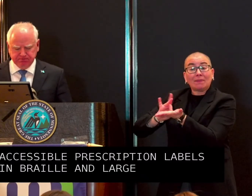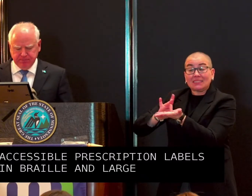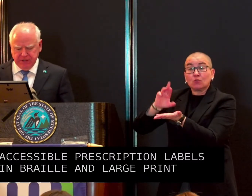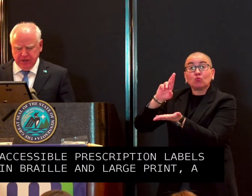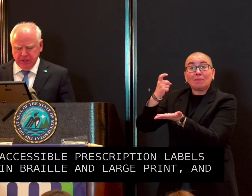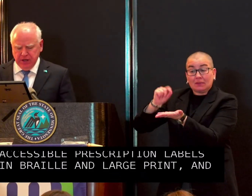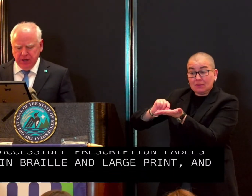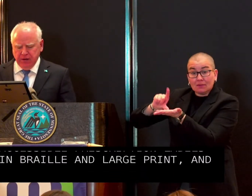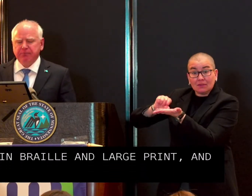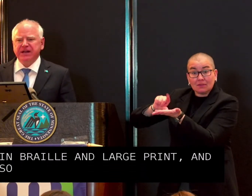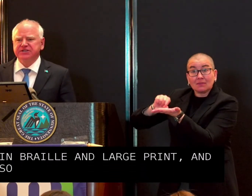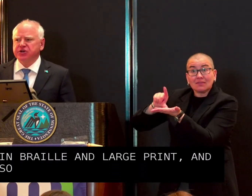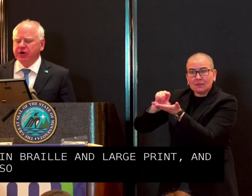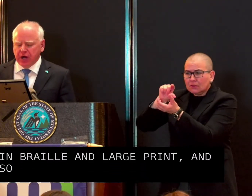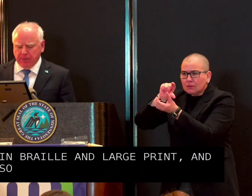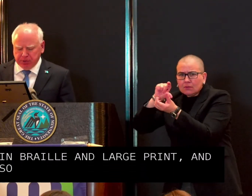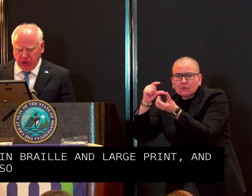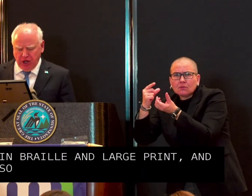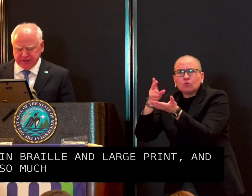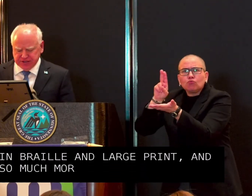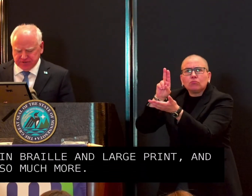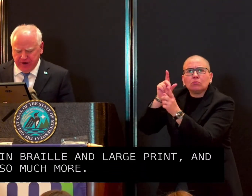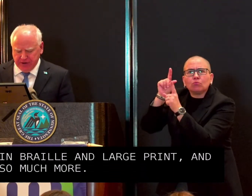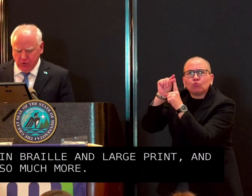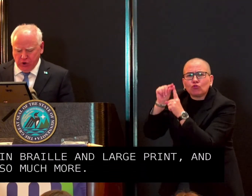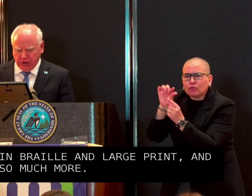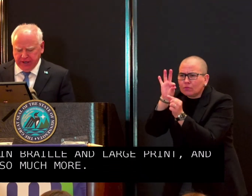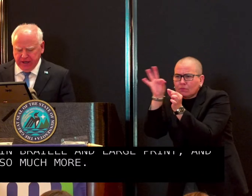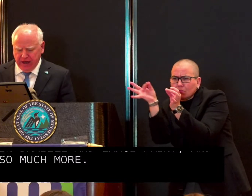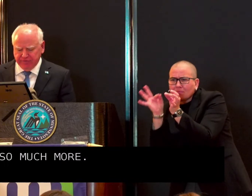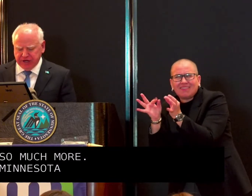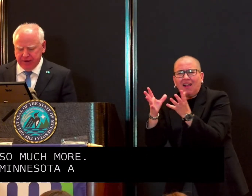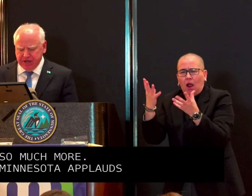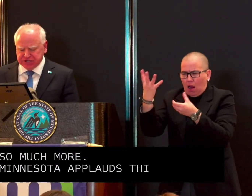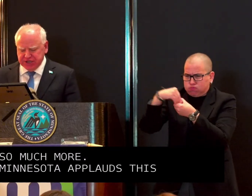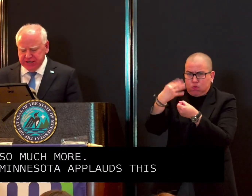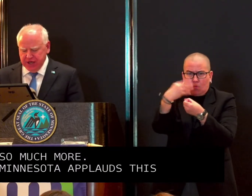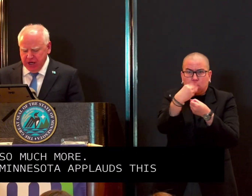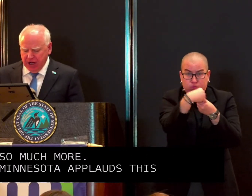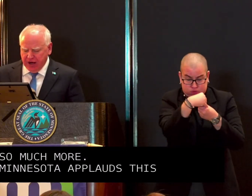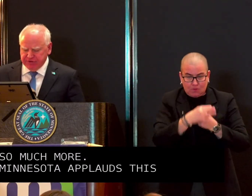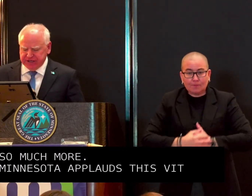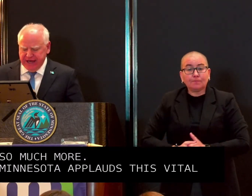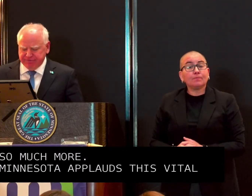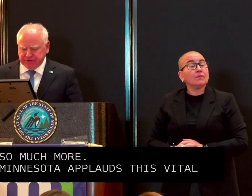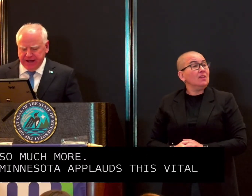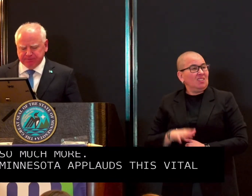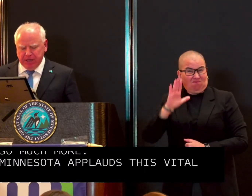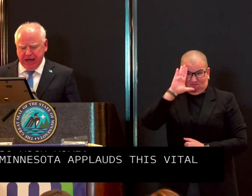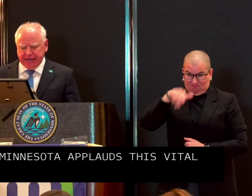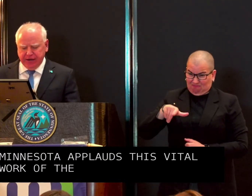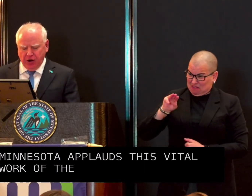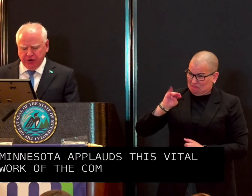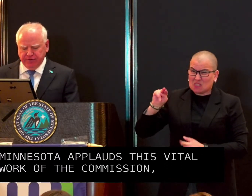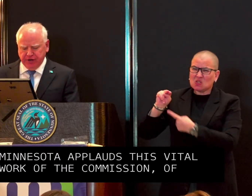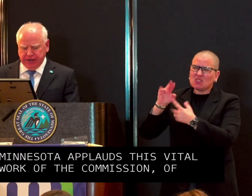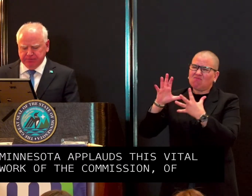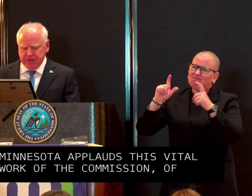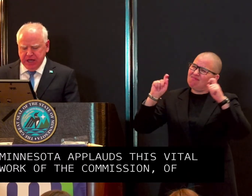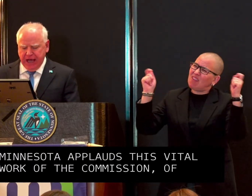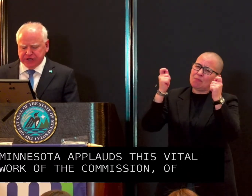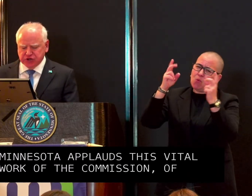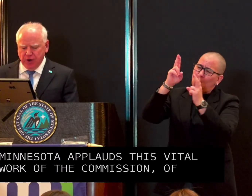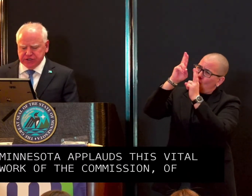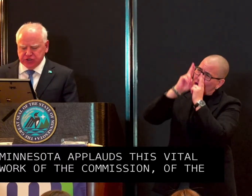more. Minnesota applauds this vital work of the Commission of the Deaf, Deafblind, and Hard of